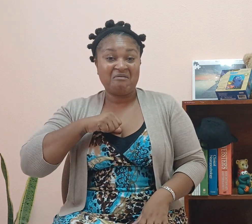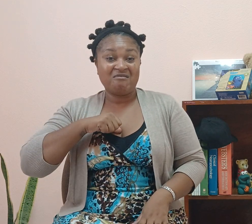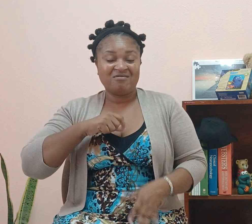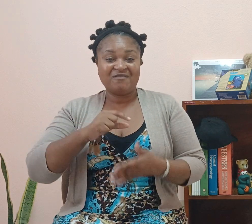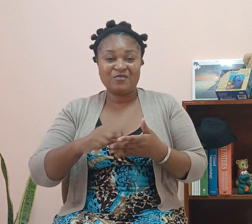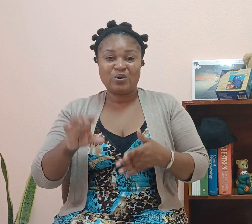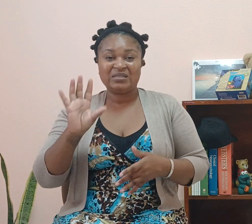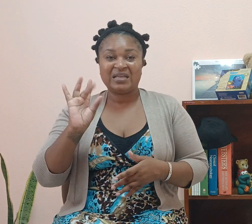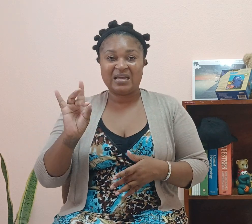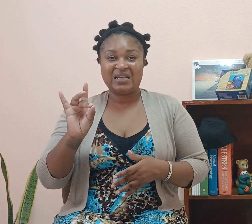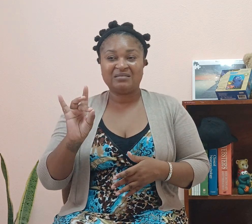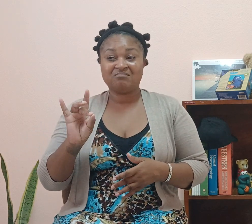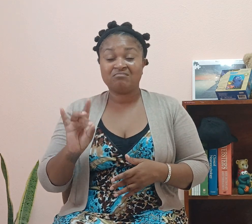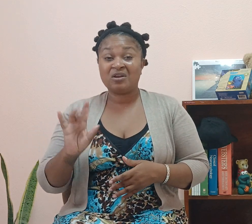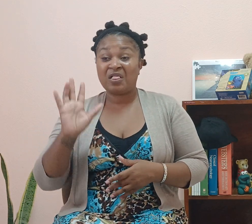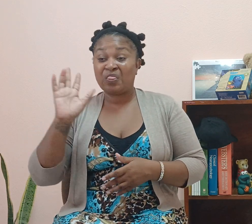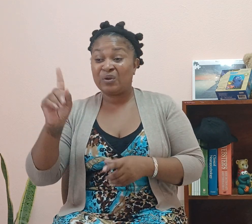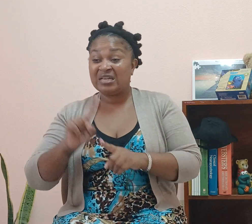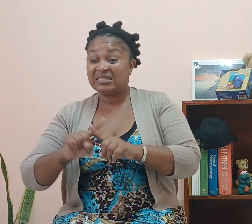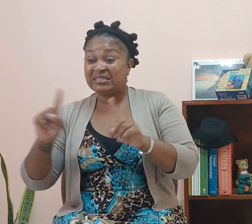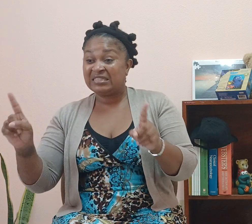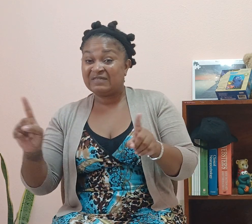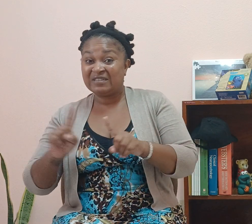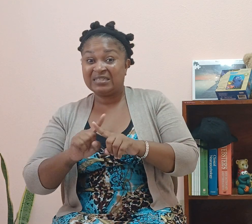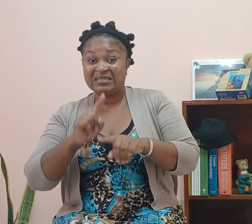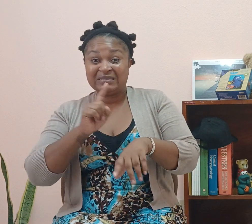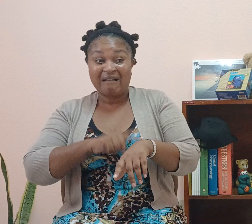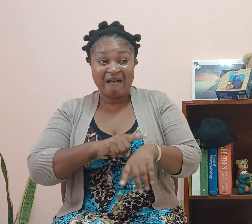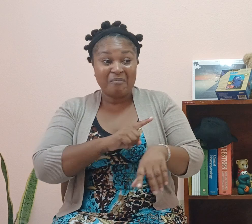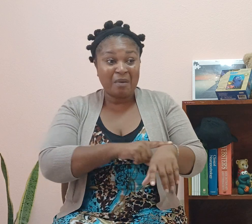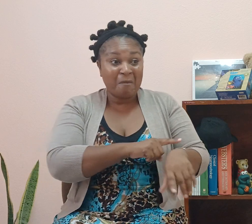3 different times I begged the Lord to take it away.